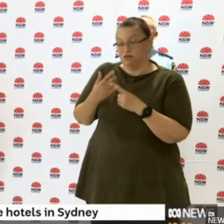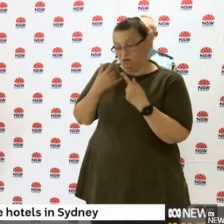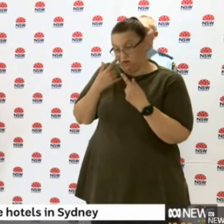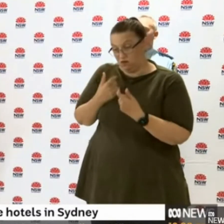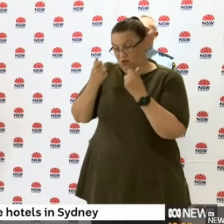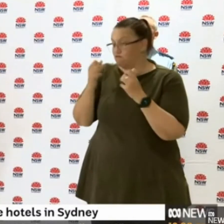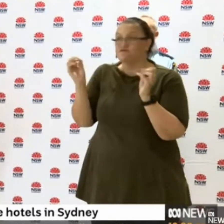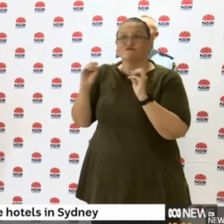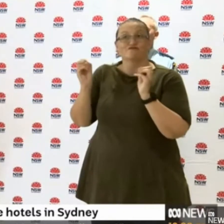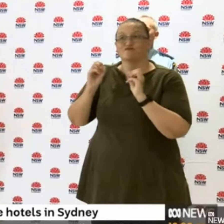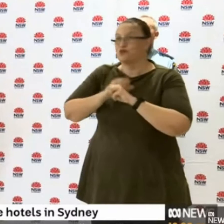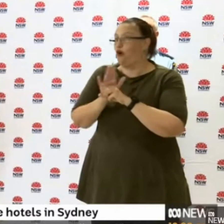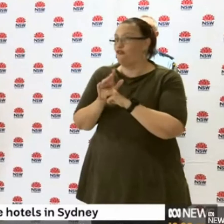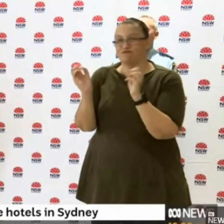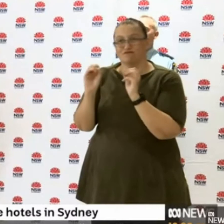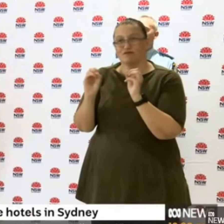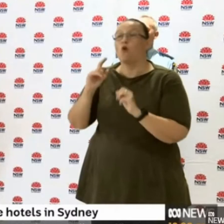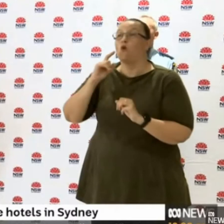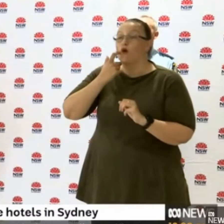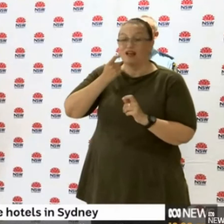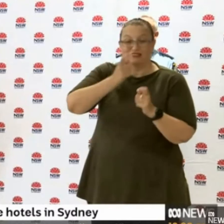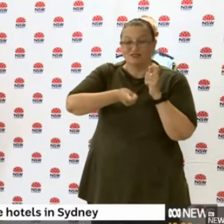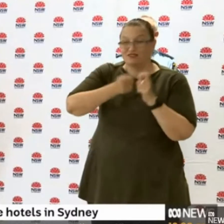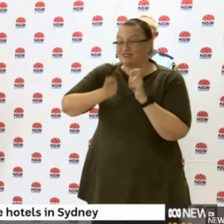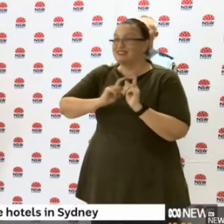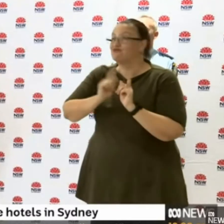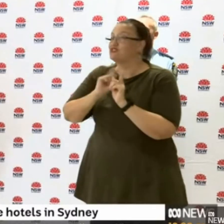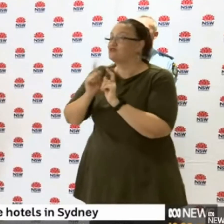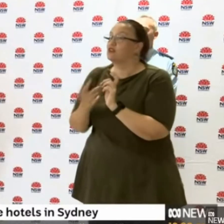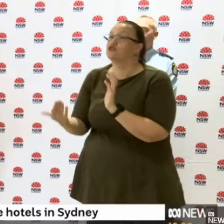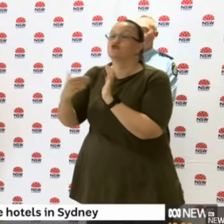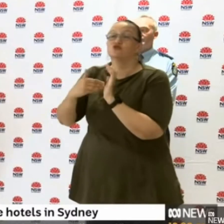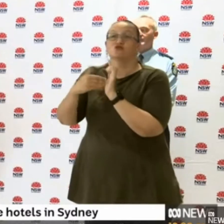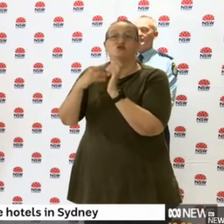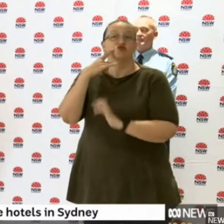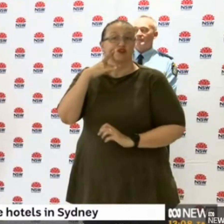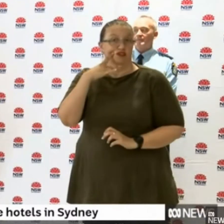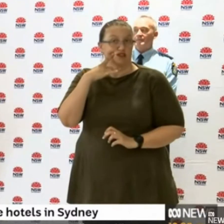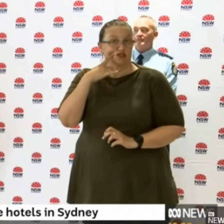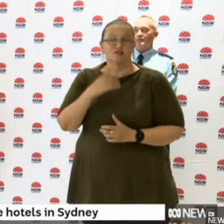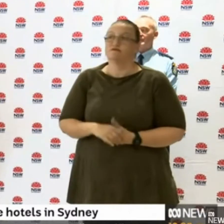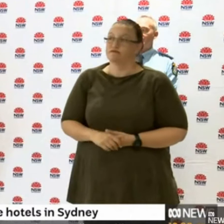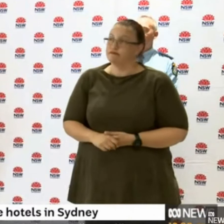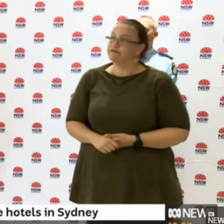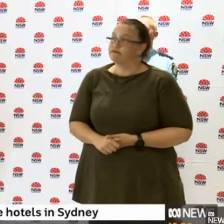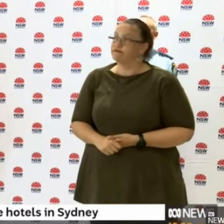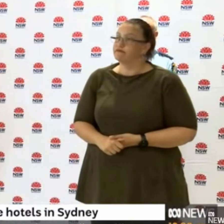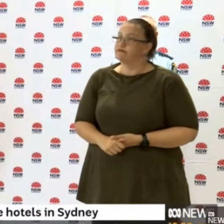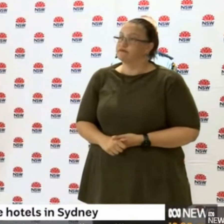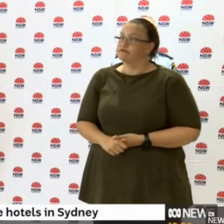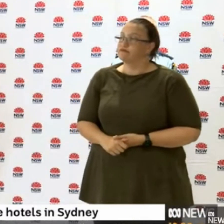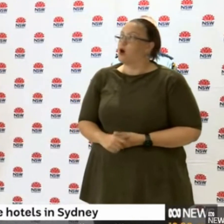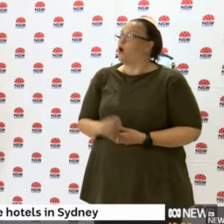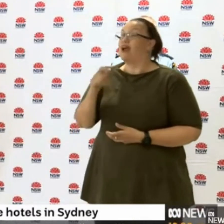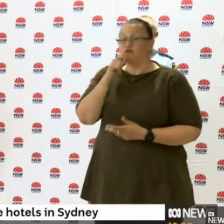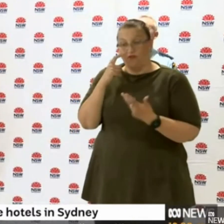negative. Obviously we're running them on a couple of different platforms to be extra, to take an extra cautious approach, and we'll update you if